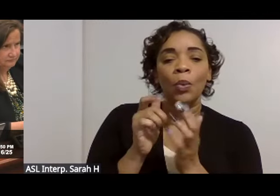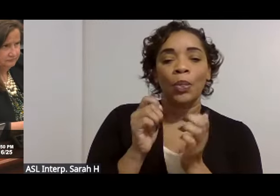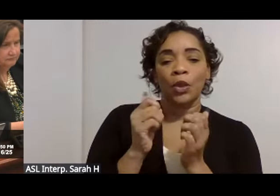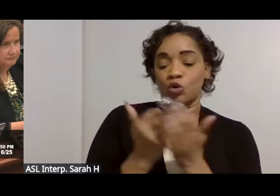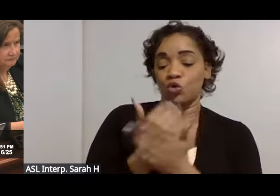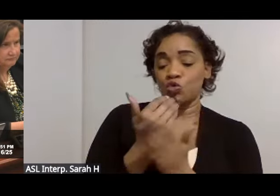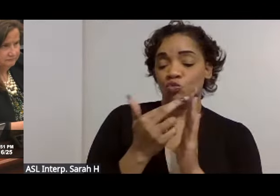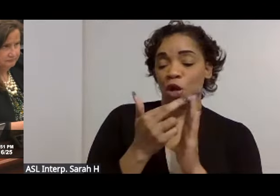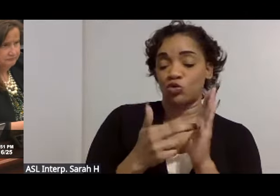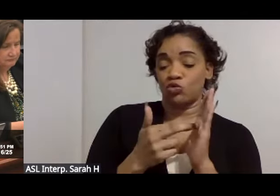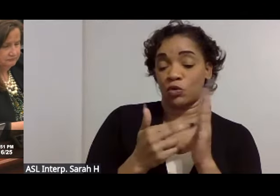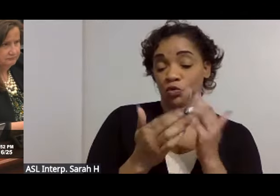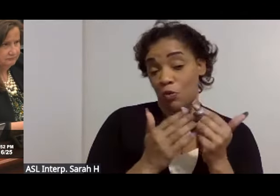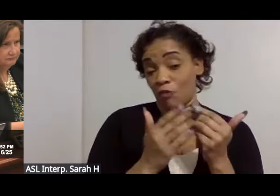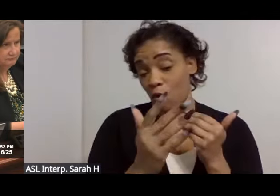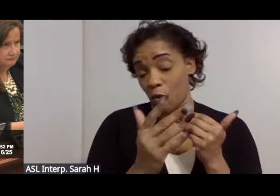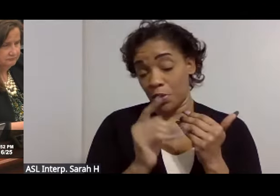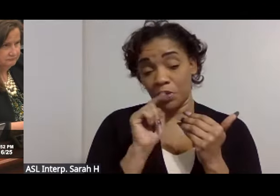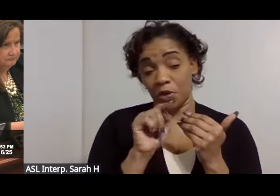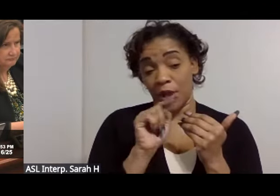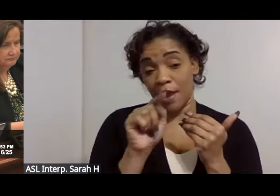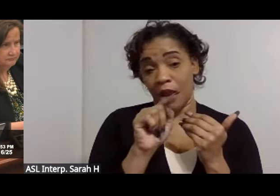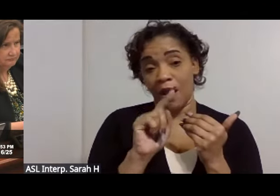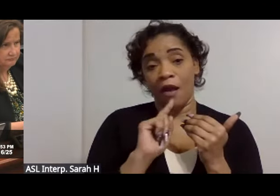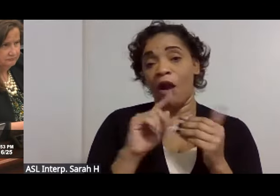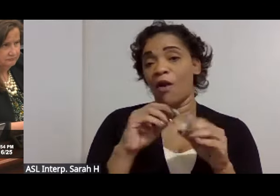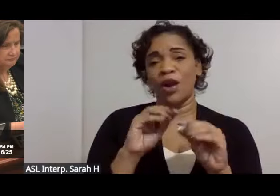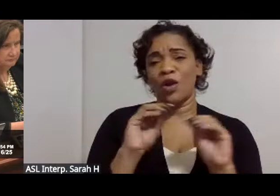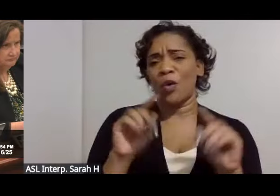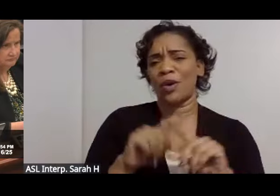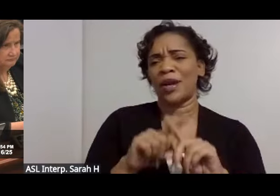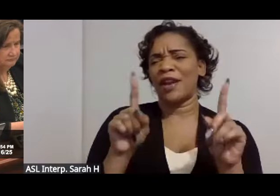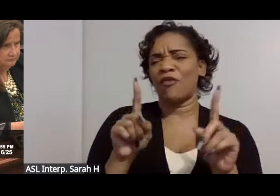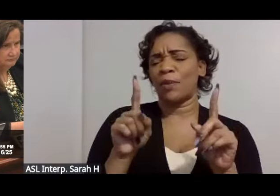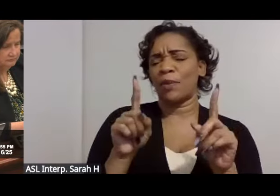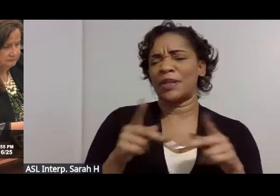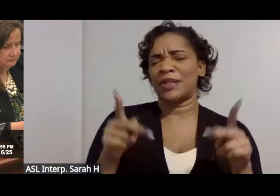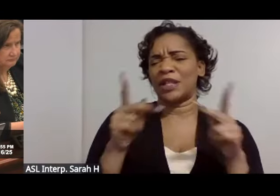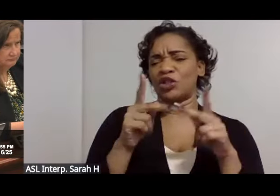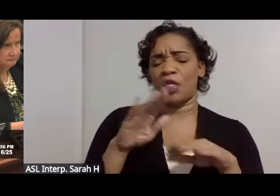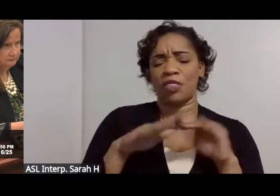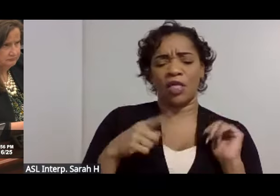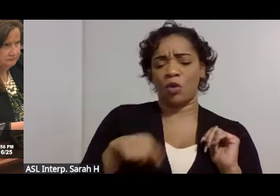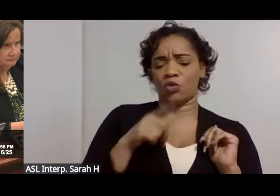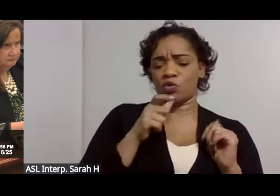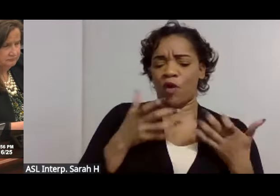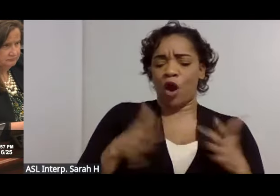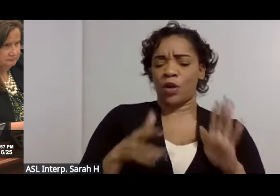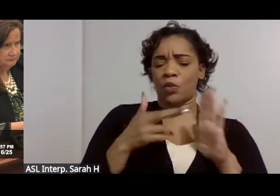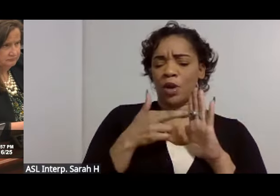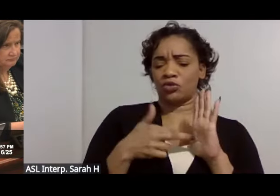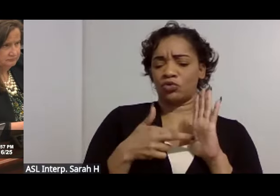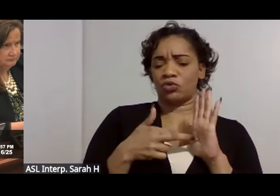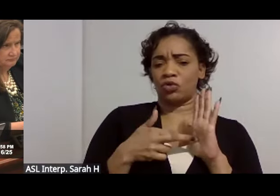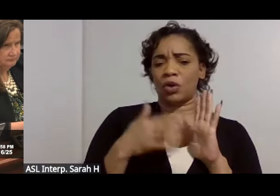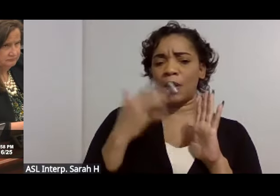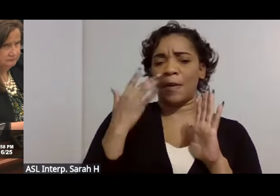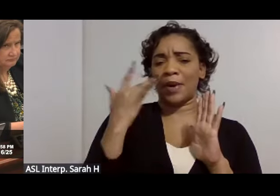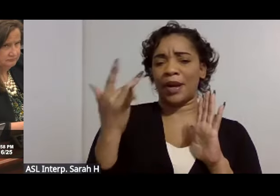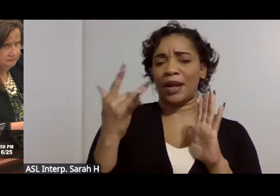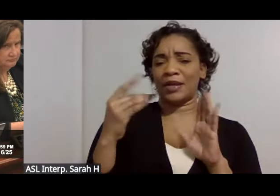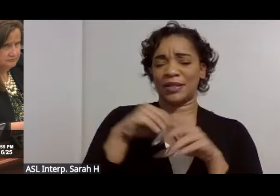forward, the new registrants are in no different position than the existing registrants. Because in state